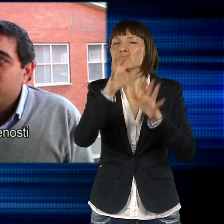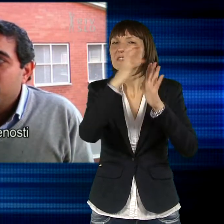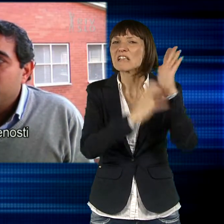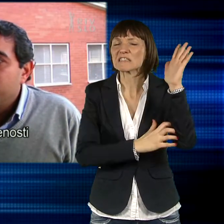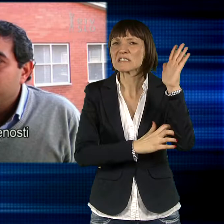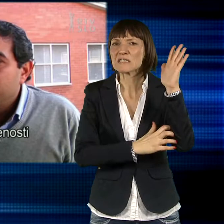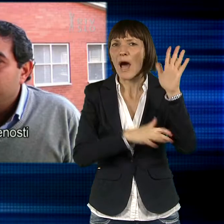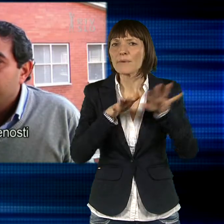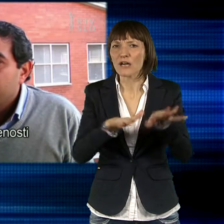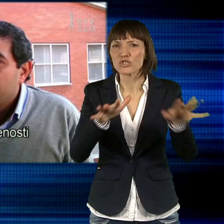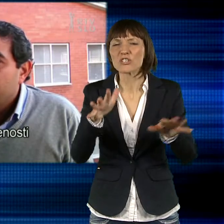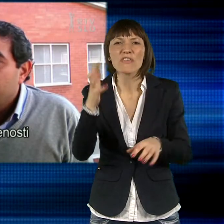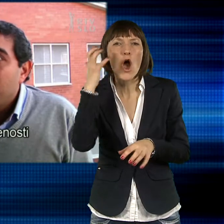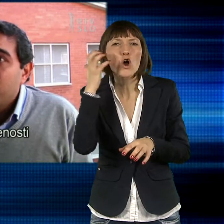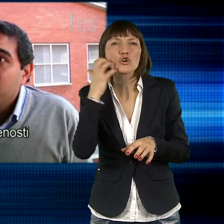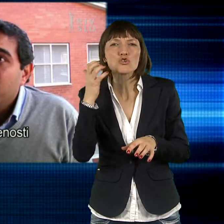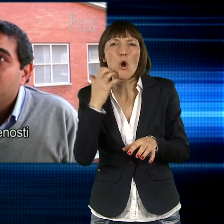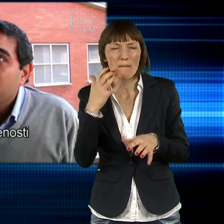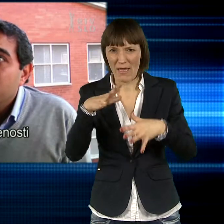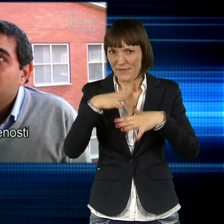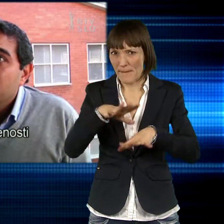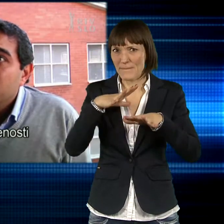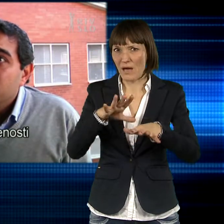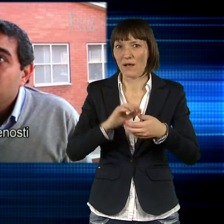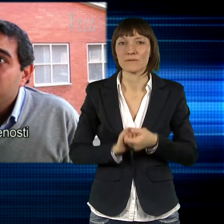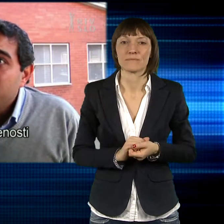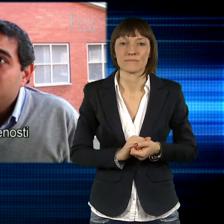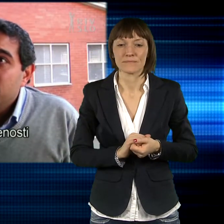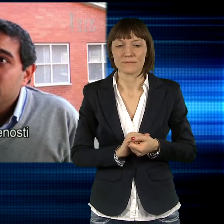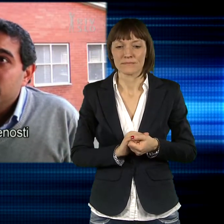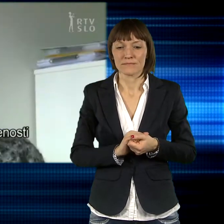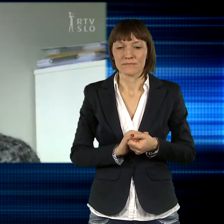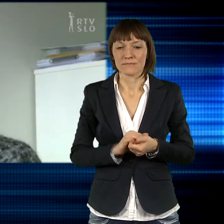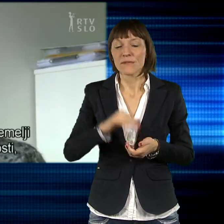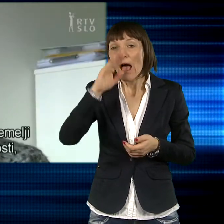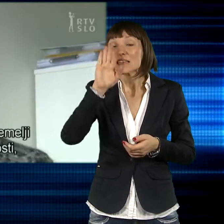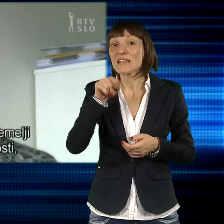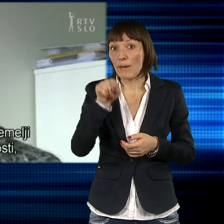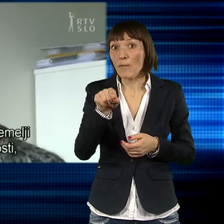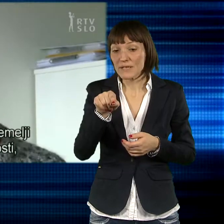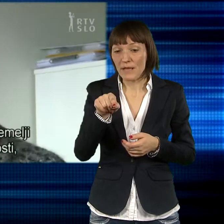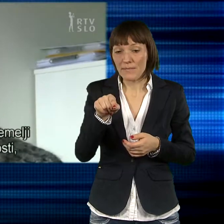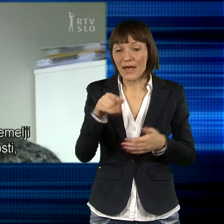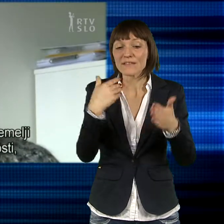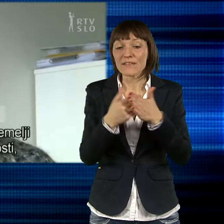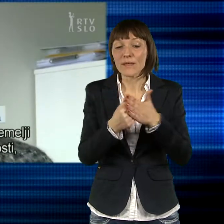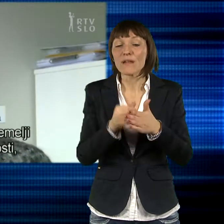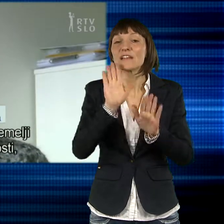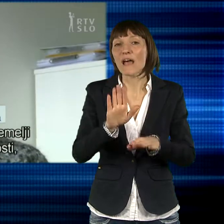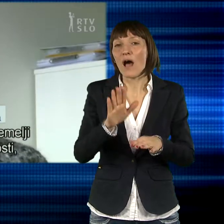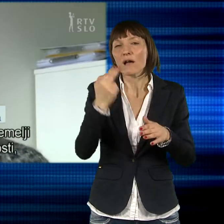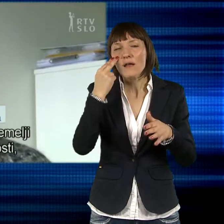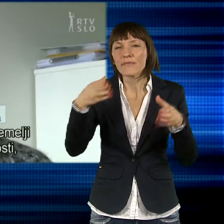list for mapping Roman people. Well, the bad thing is that it's based